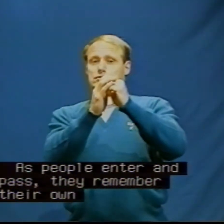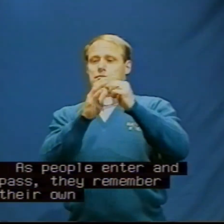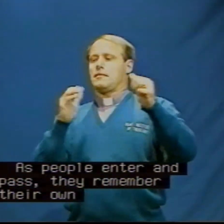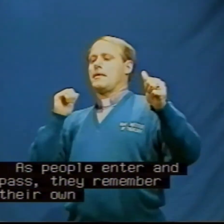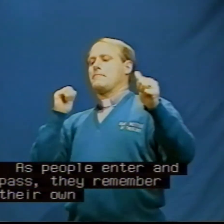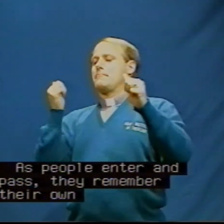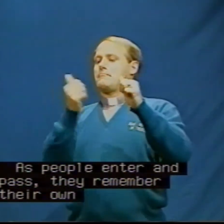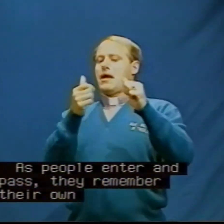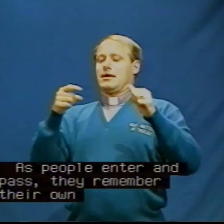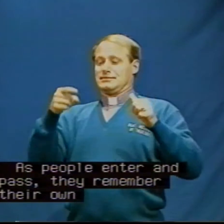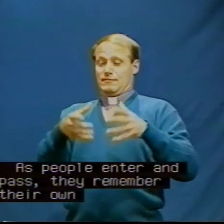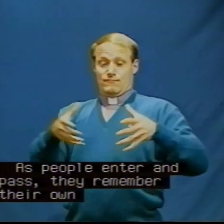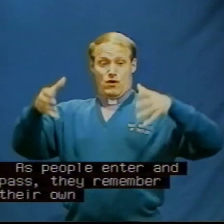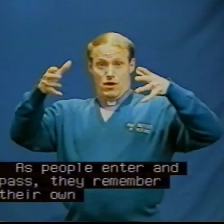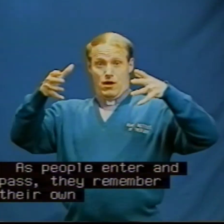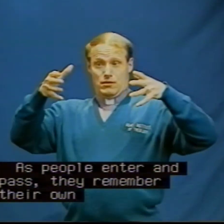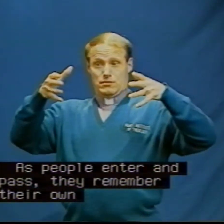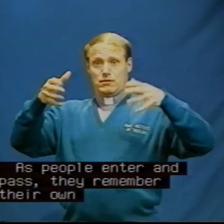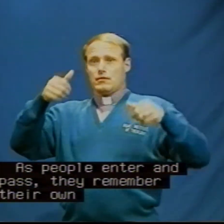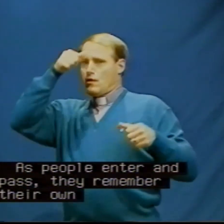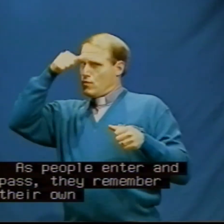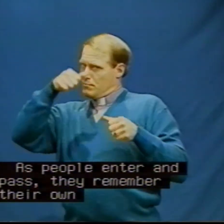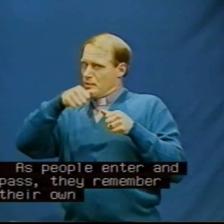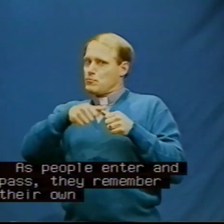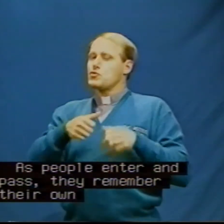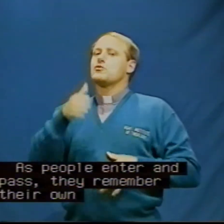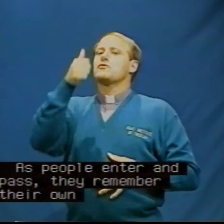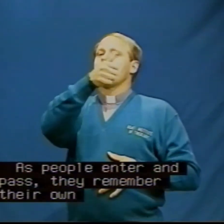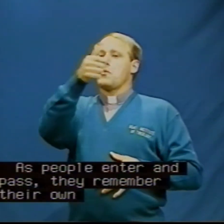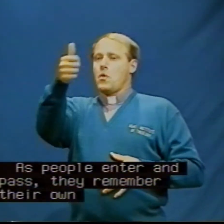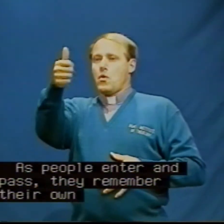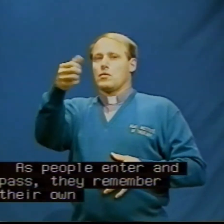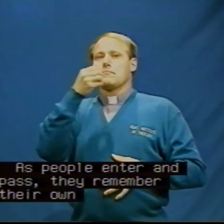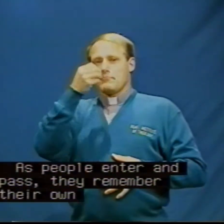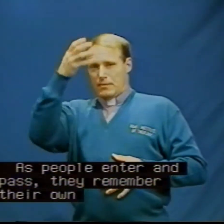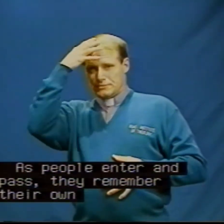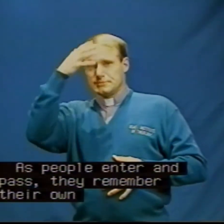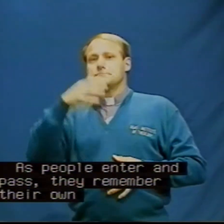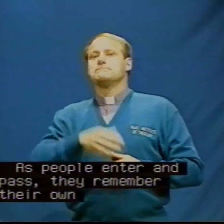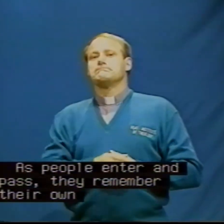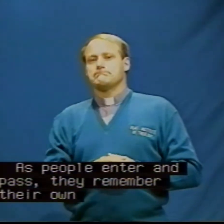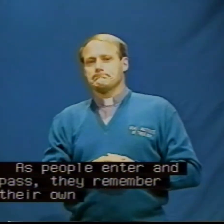As people entered and passed, they remembered their own baptism.